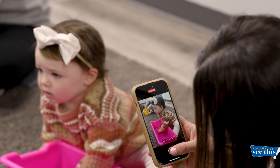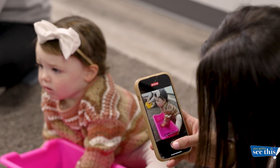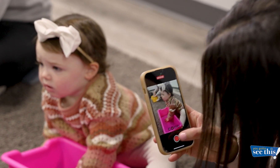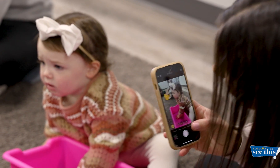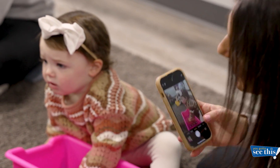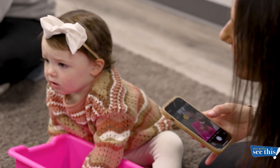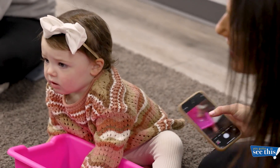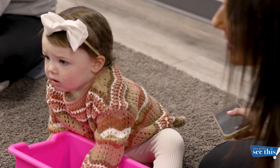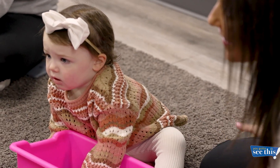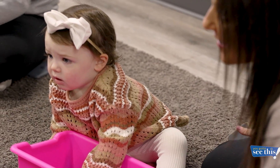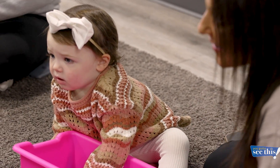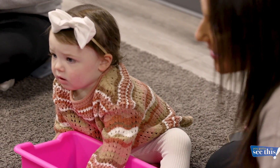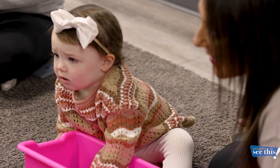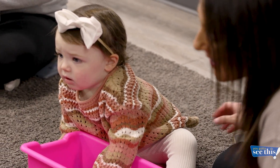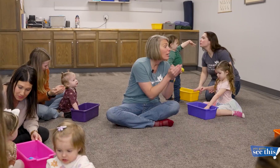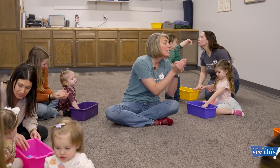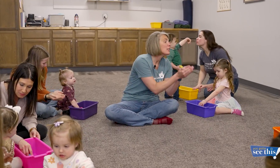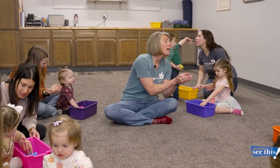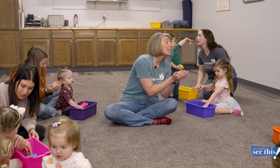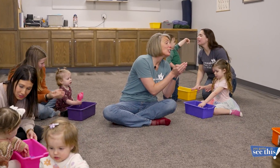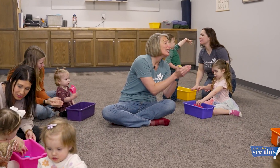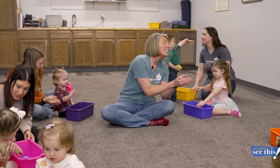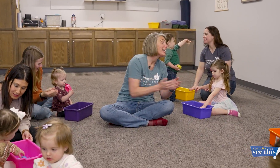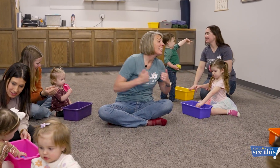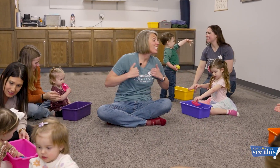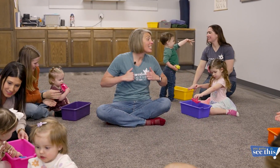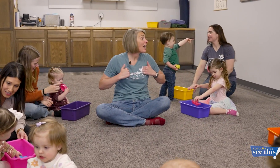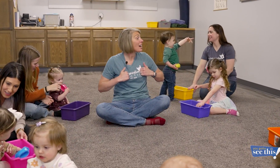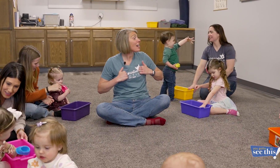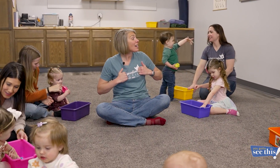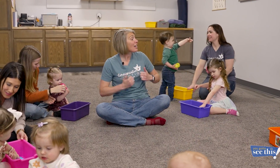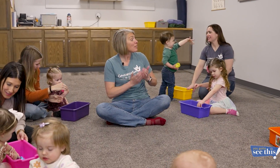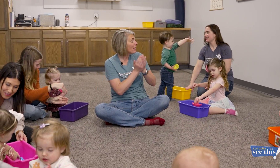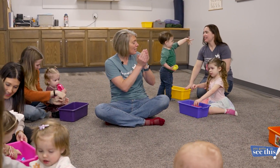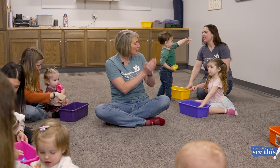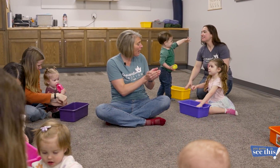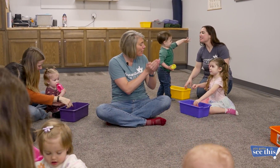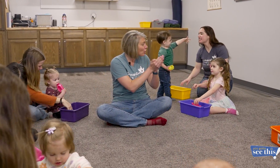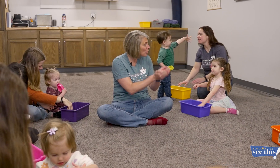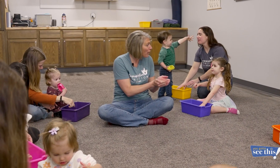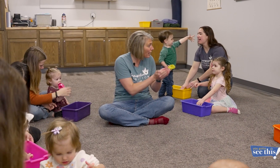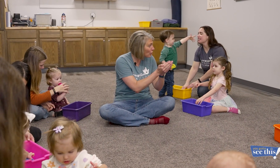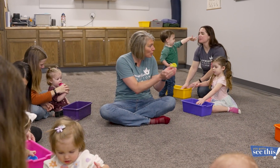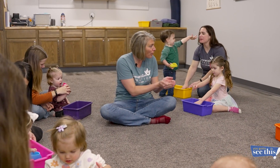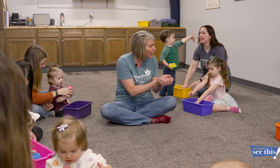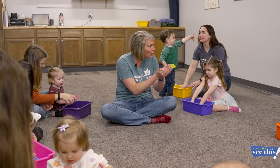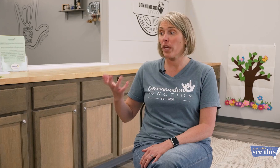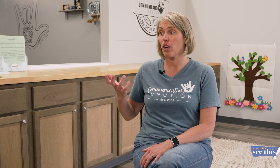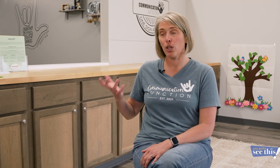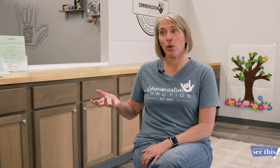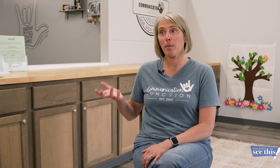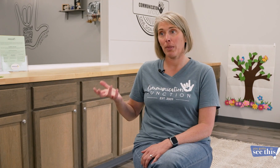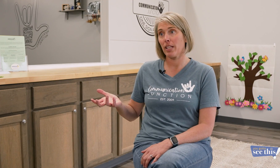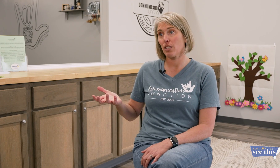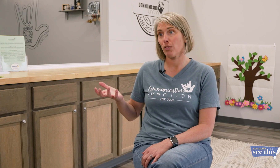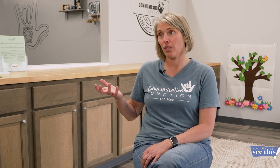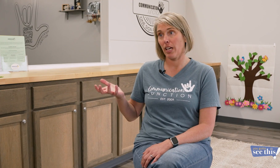programming are so long that families are not getting the services that they need in a timely fashion. And so we are a great place to